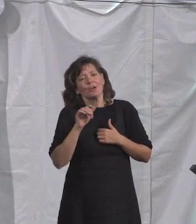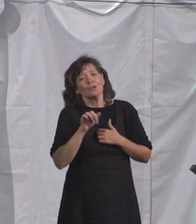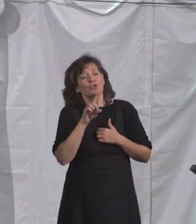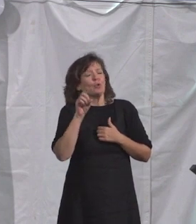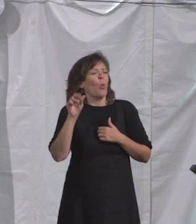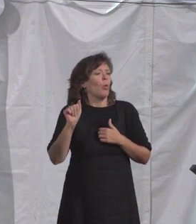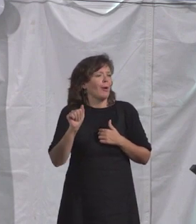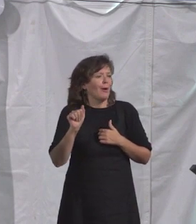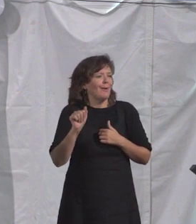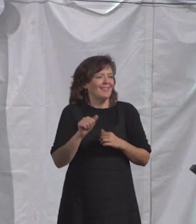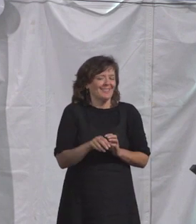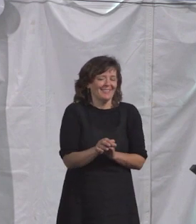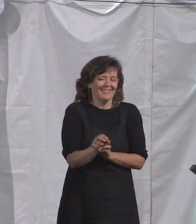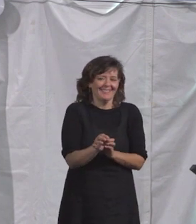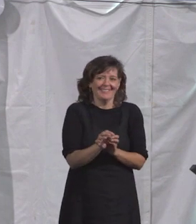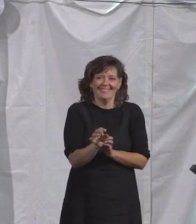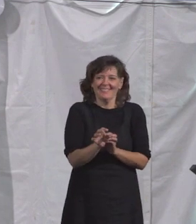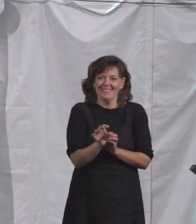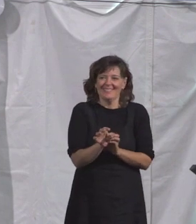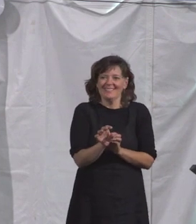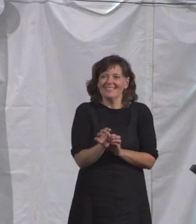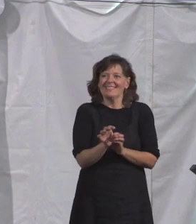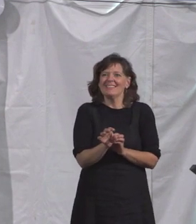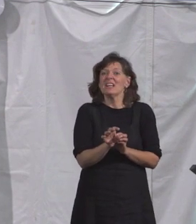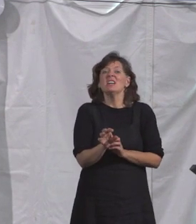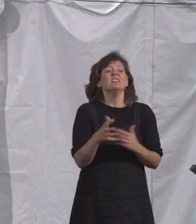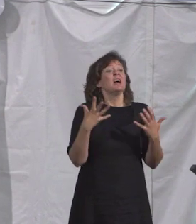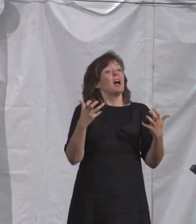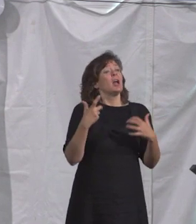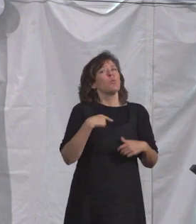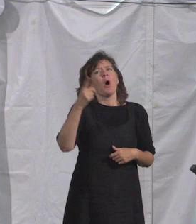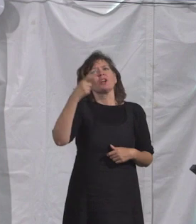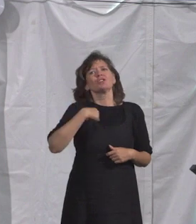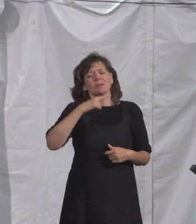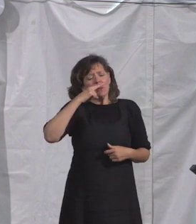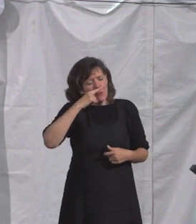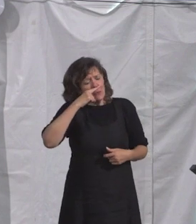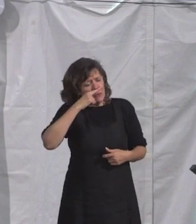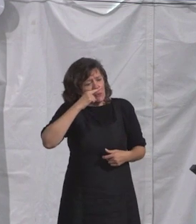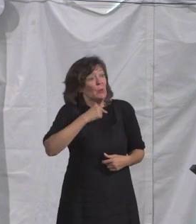He wanted to get her to sneeze 3 times with nobody saying, "Bless you."